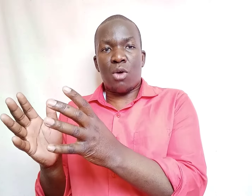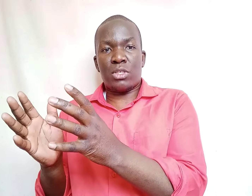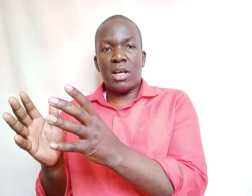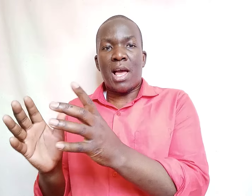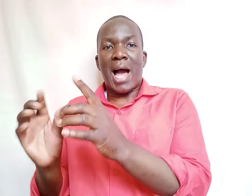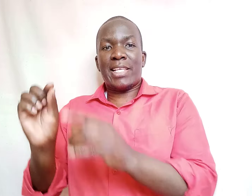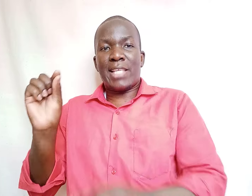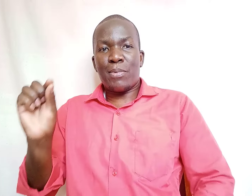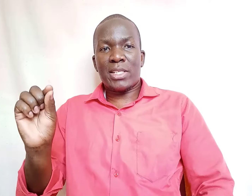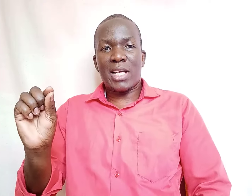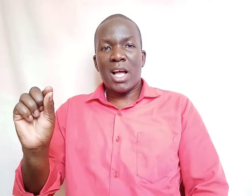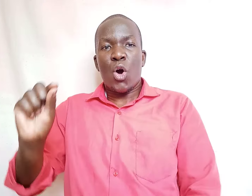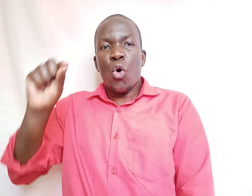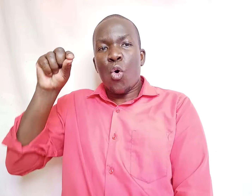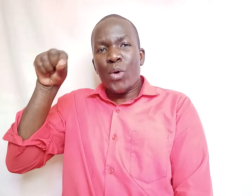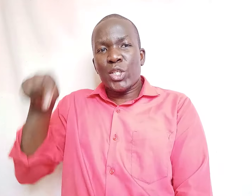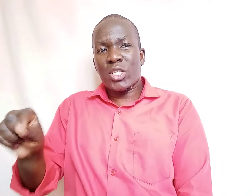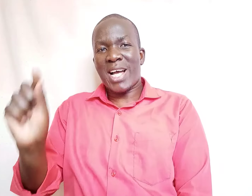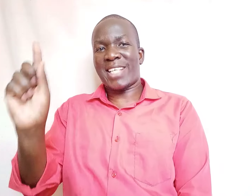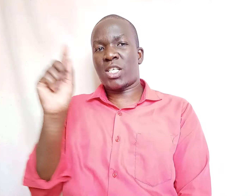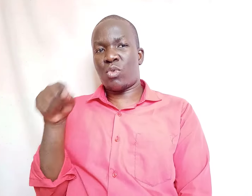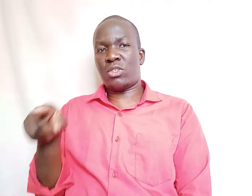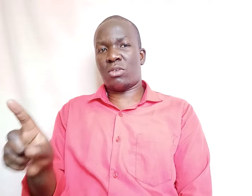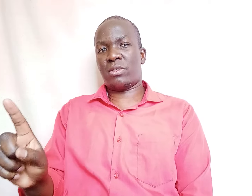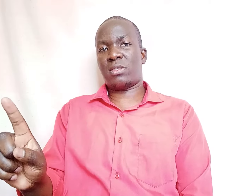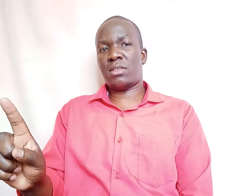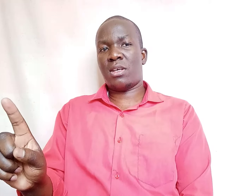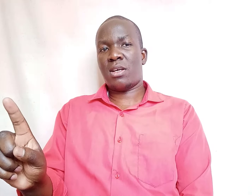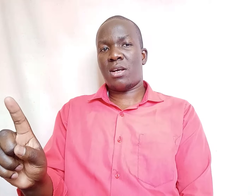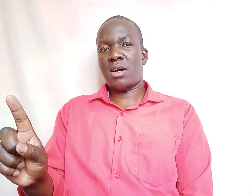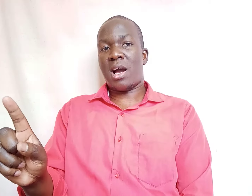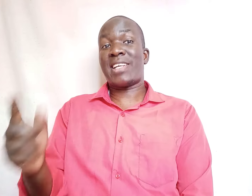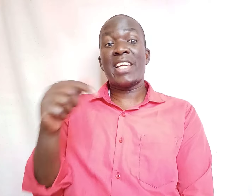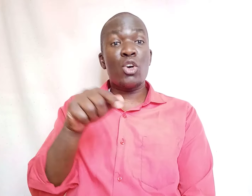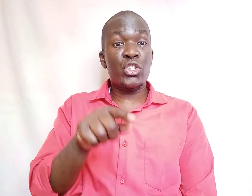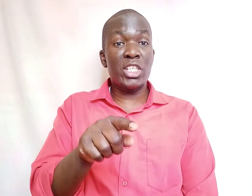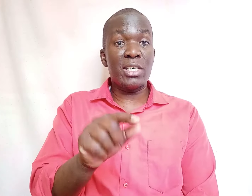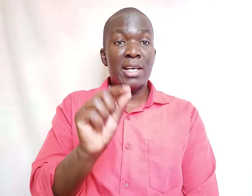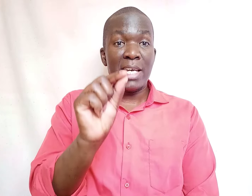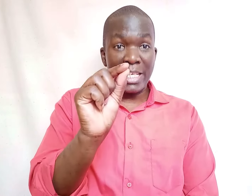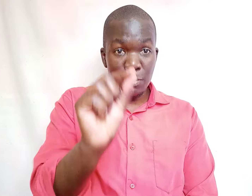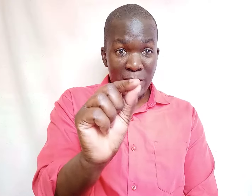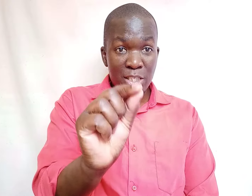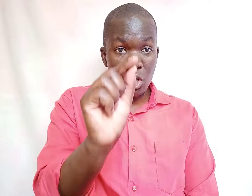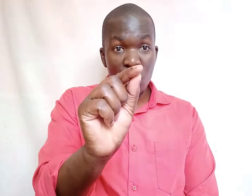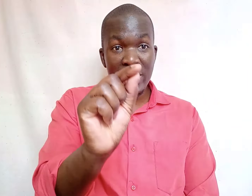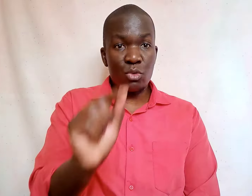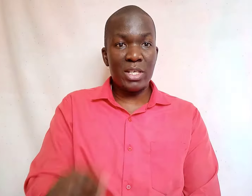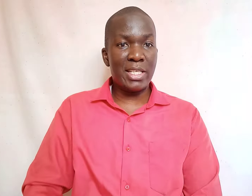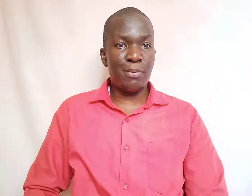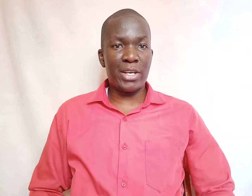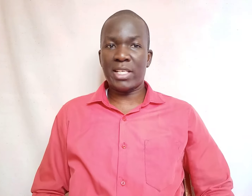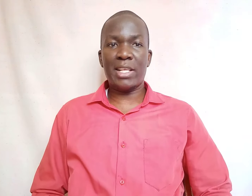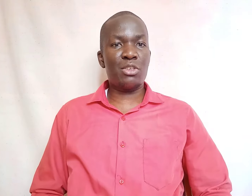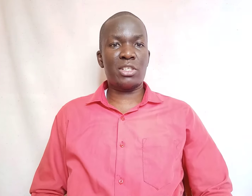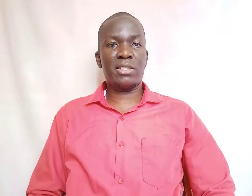about. An interpreter who will not ask questions, and he or she expects the audience to get the point. They'll not.